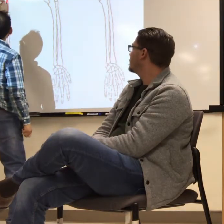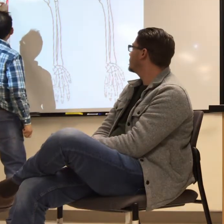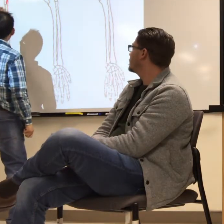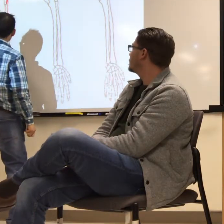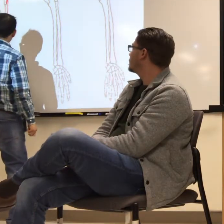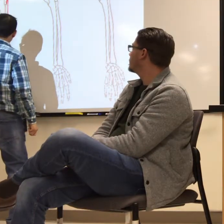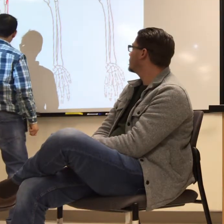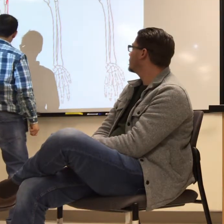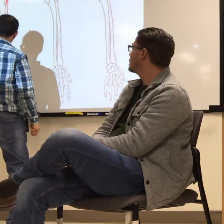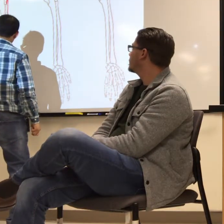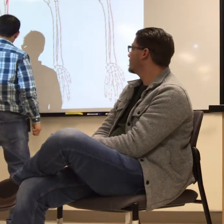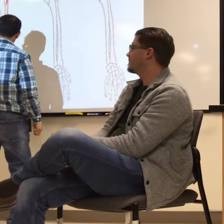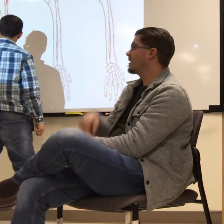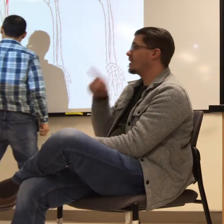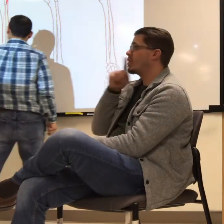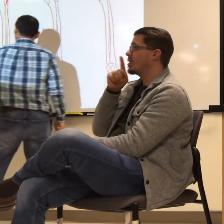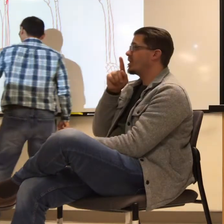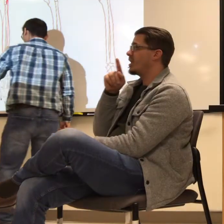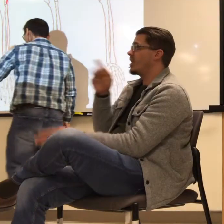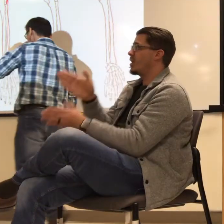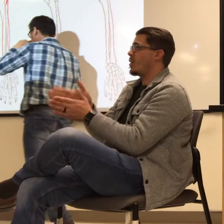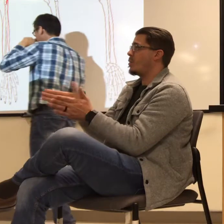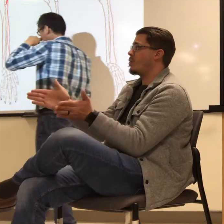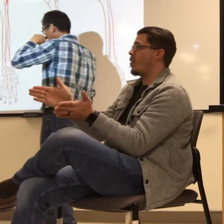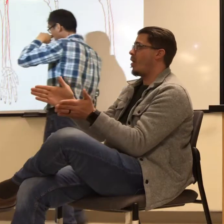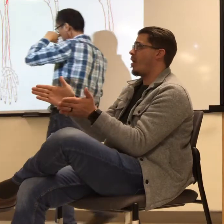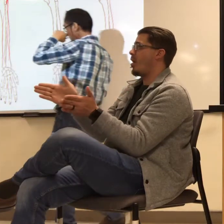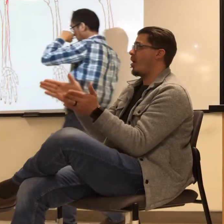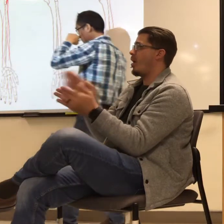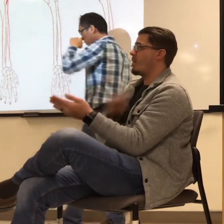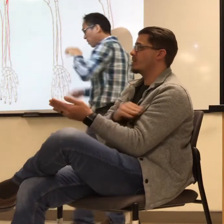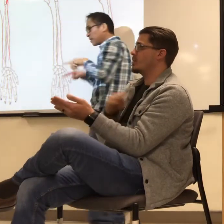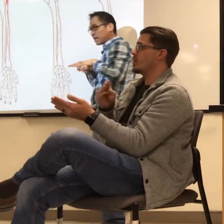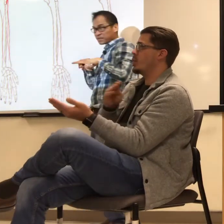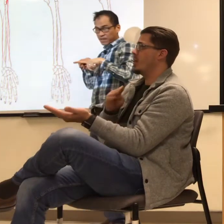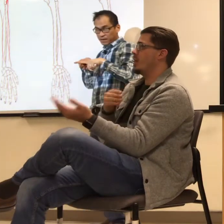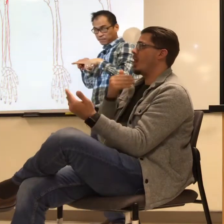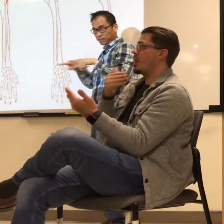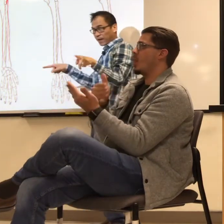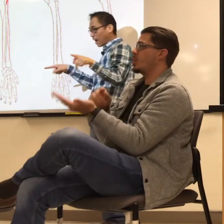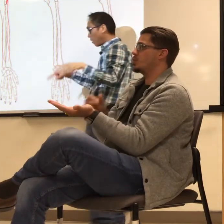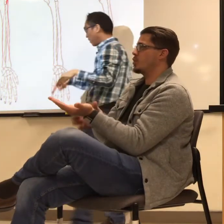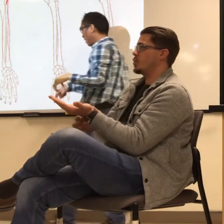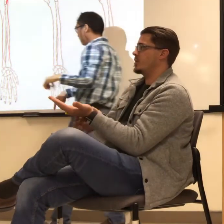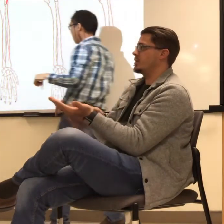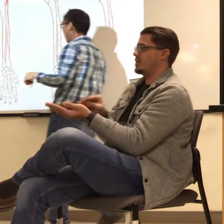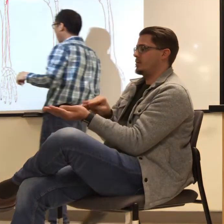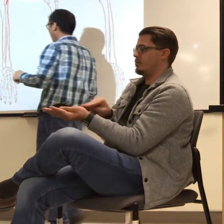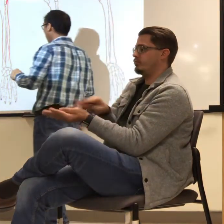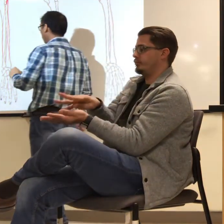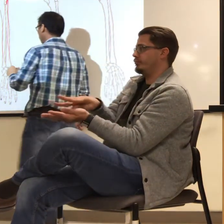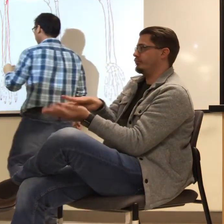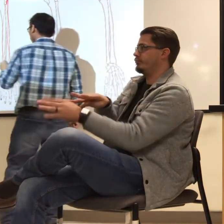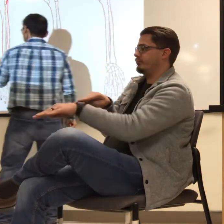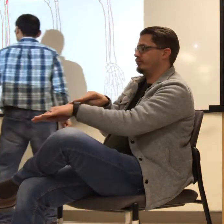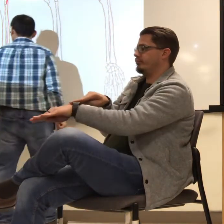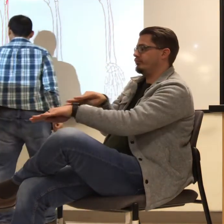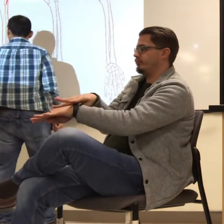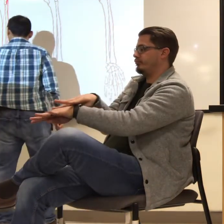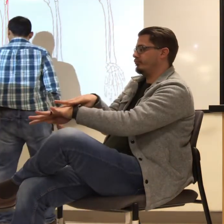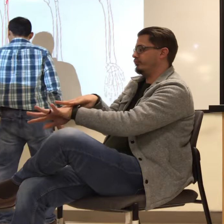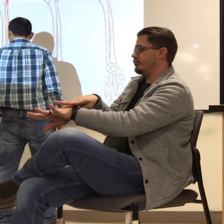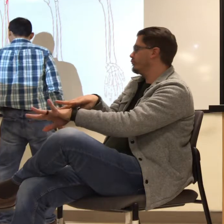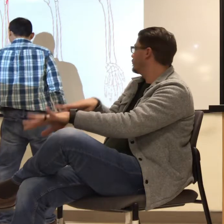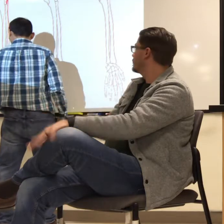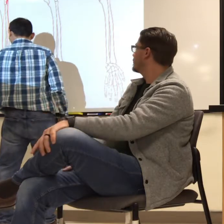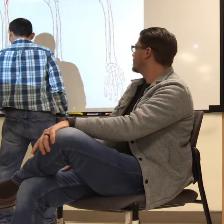The muscle is kind of a broad muscle. When it gets close to the wrist, the tendons kind of flay out, they kind of fan out